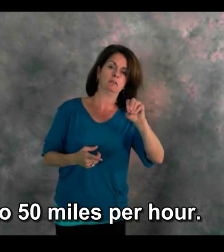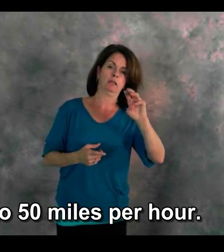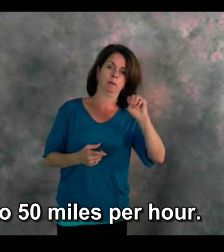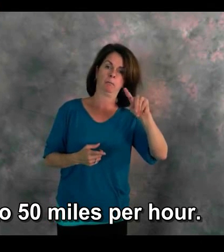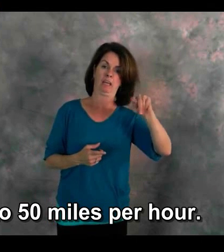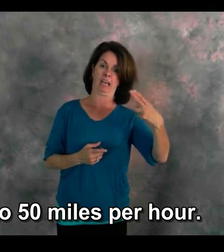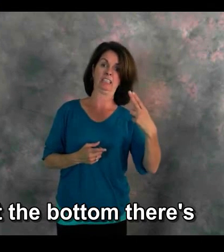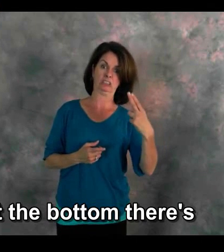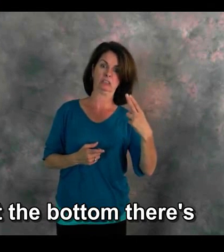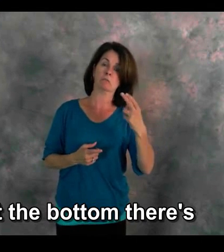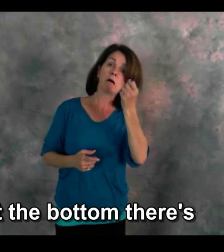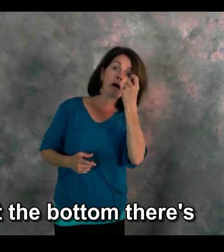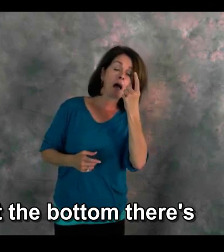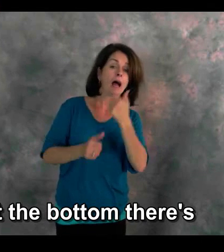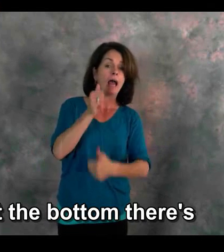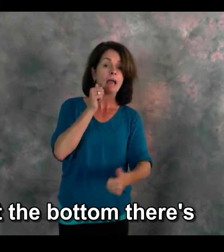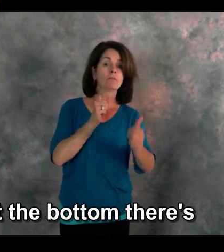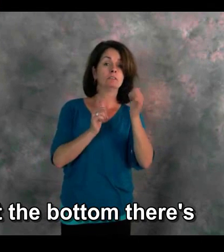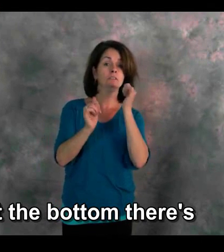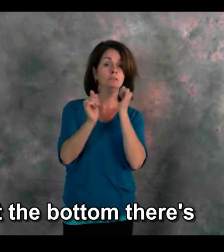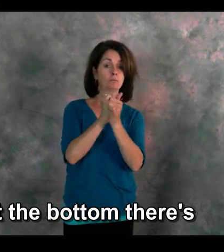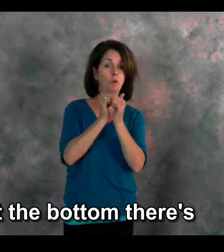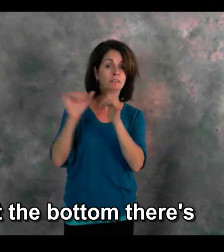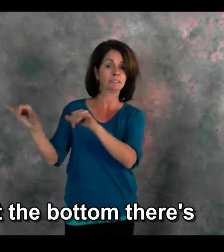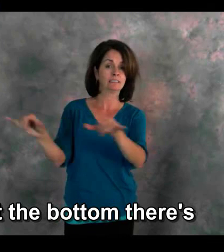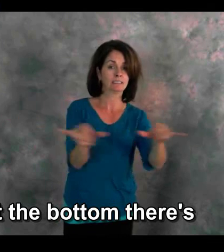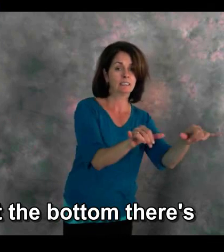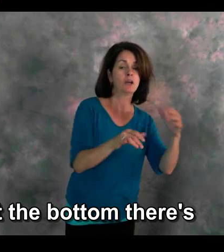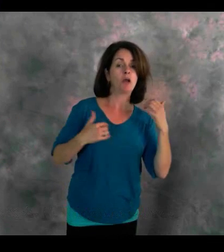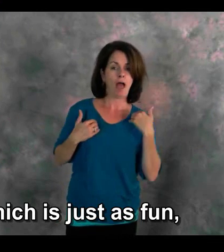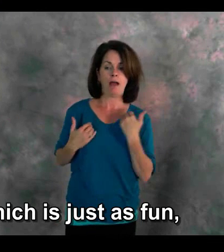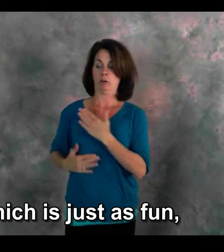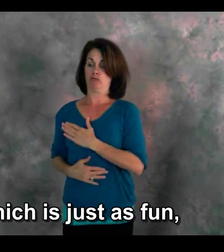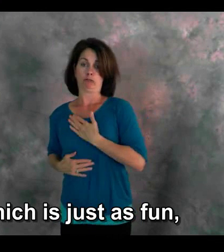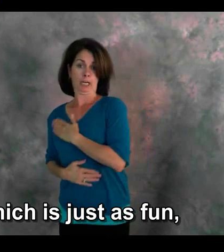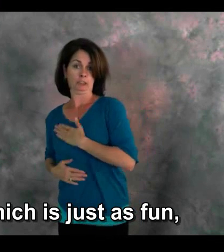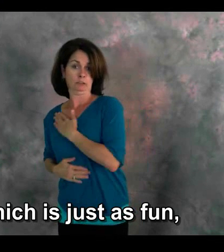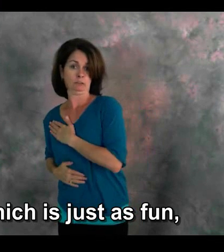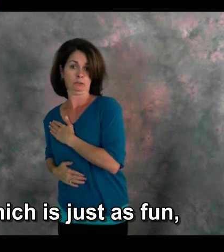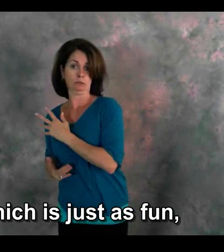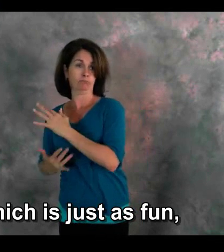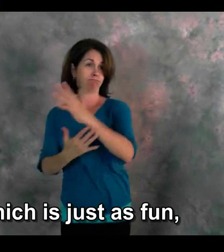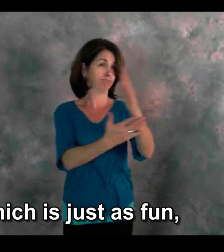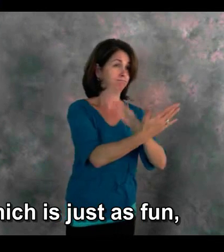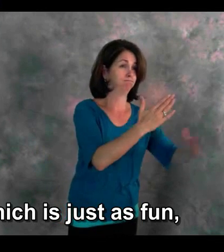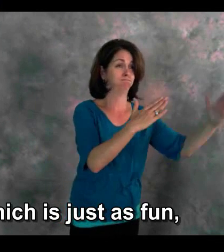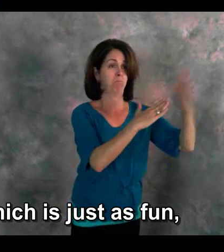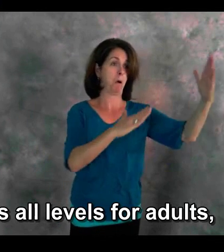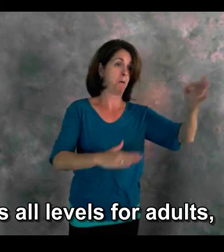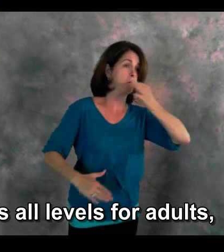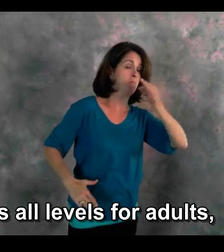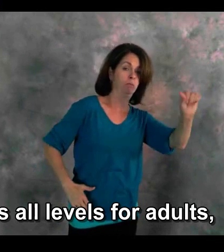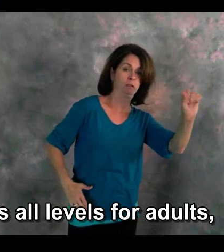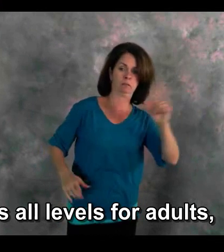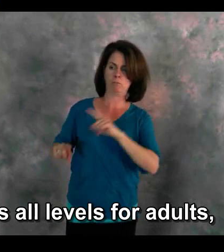hour. But as with every sport, at the bottom, there's the recreational level, which is just as fun,